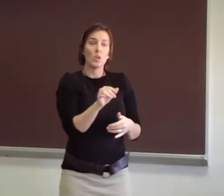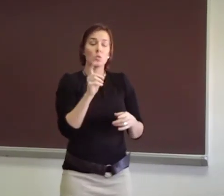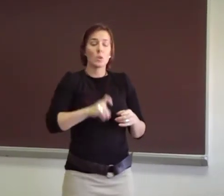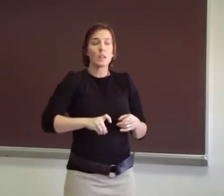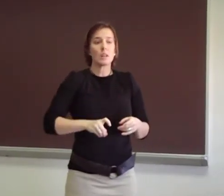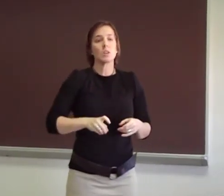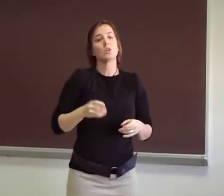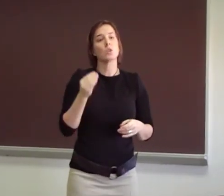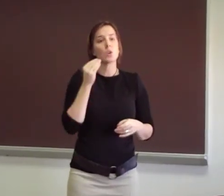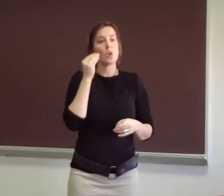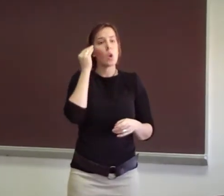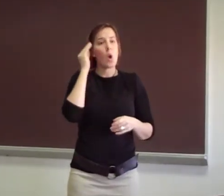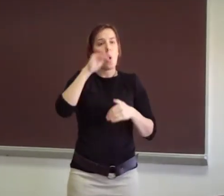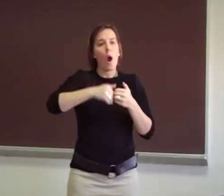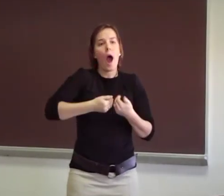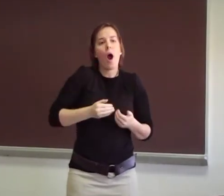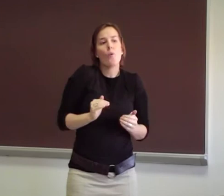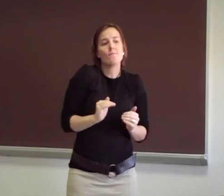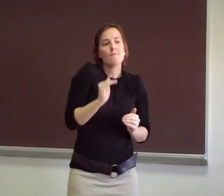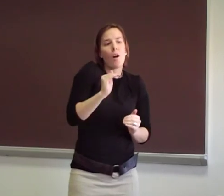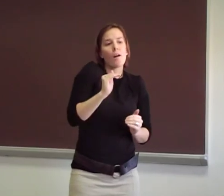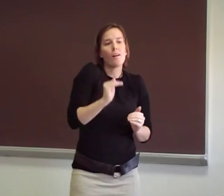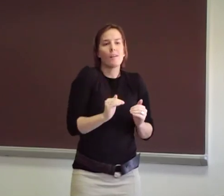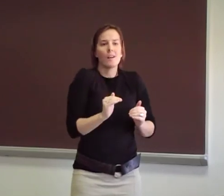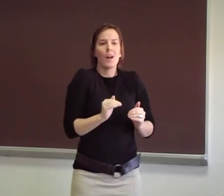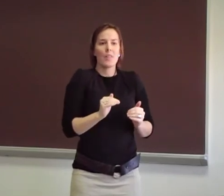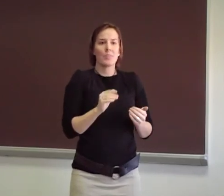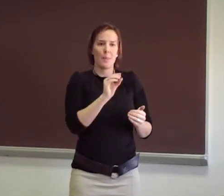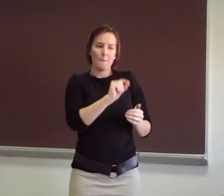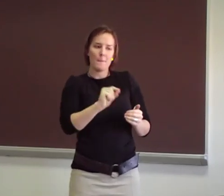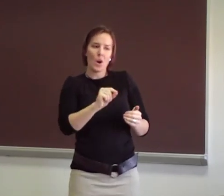to do multiplication and